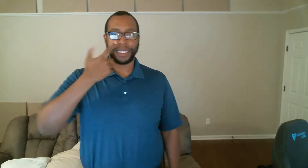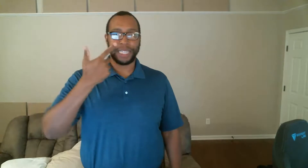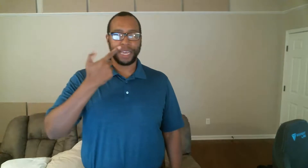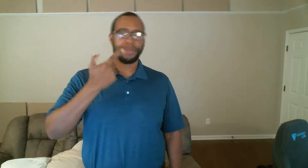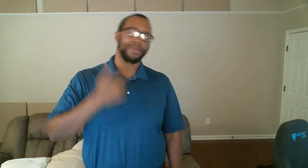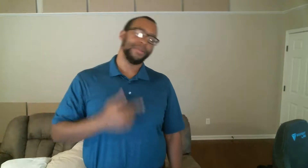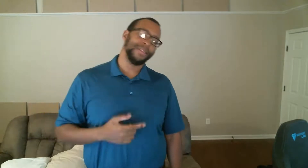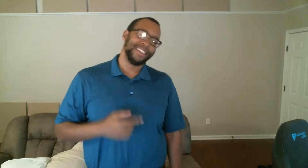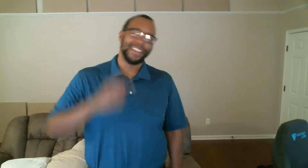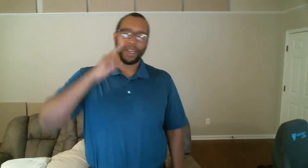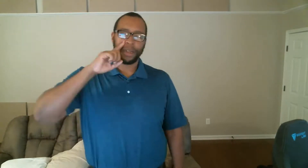death.